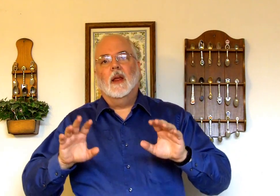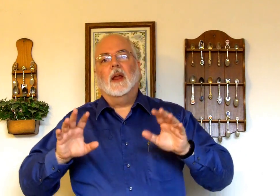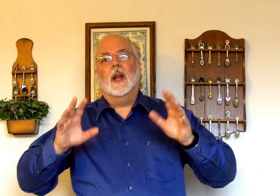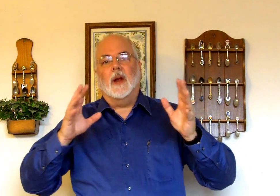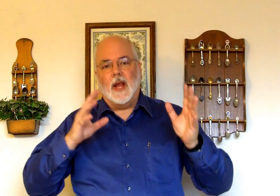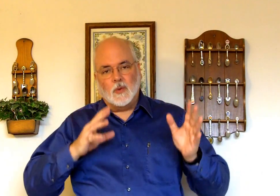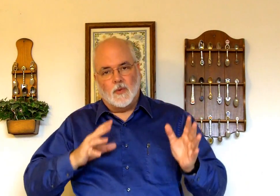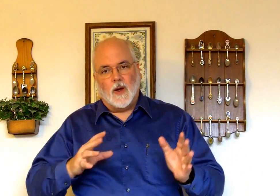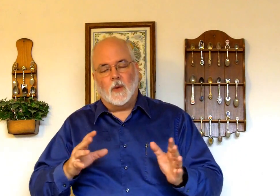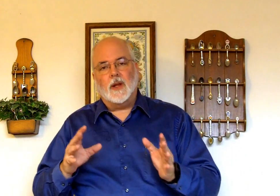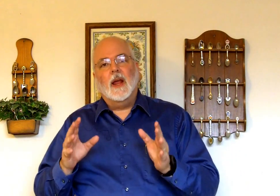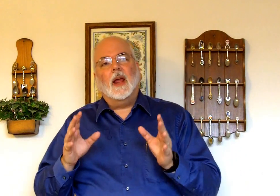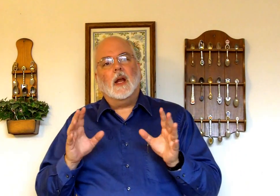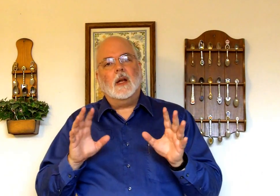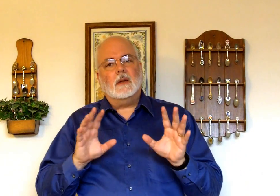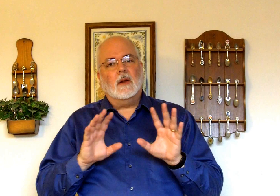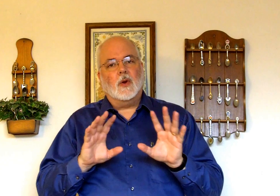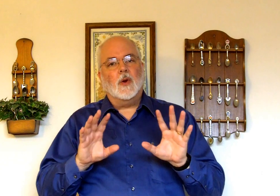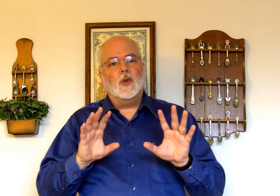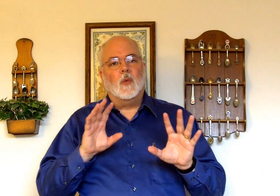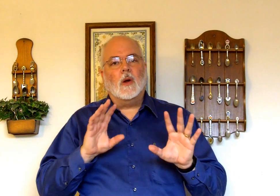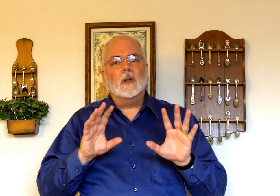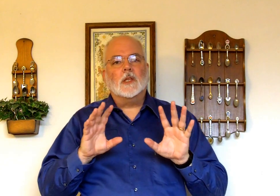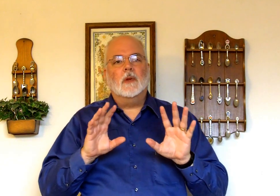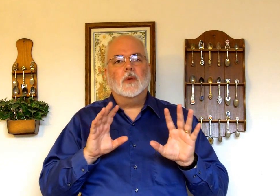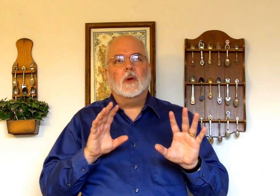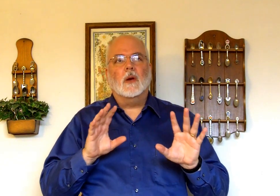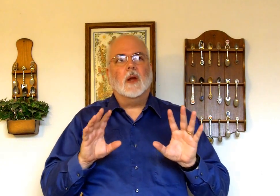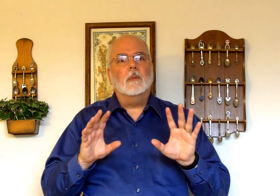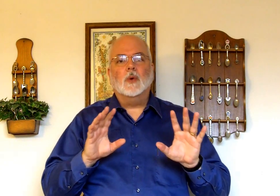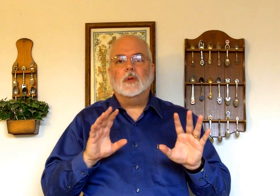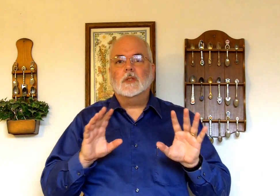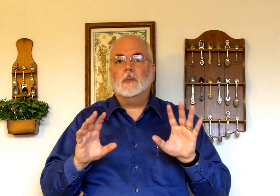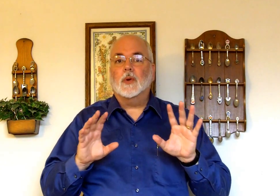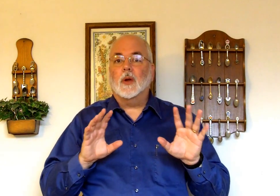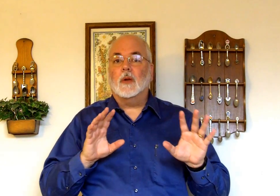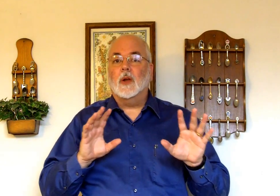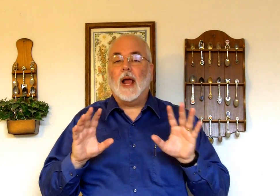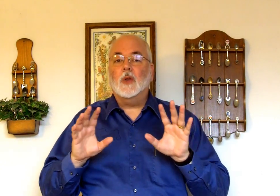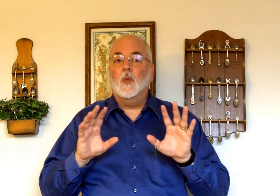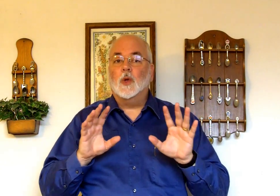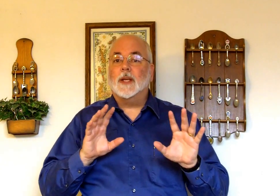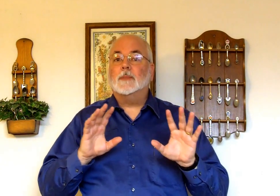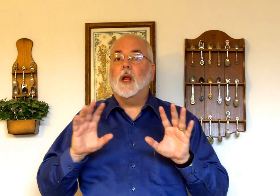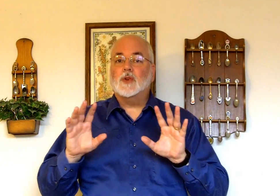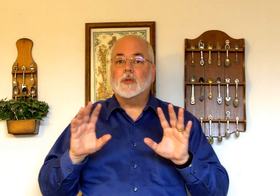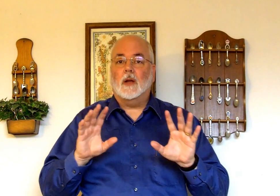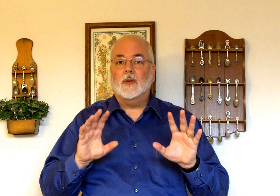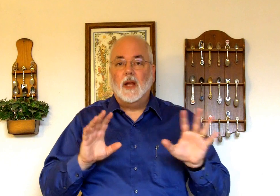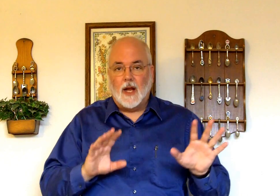and your hands will follow with it. And I'd encourage you to work on some of your emotions, some of your how you want to express yourself as